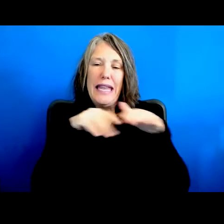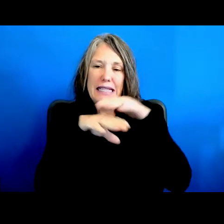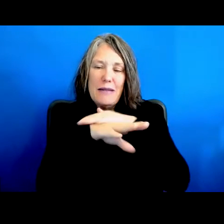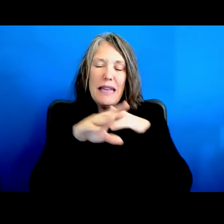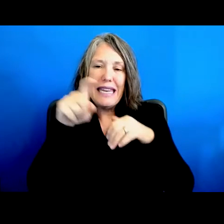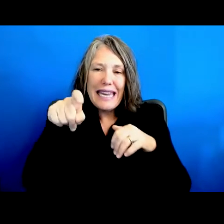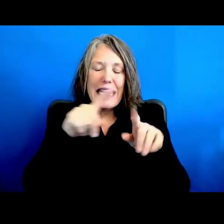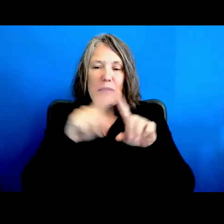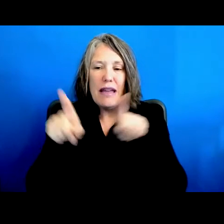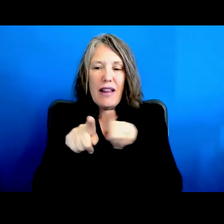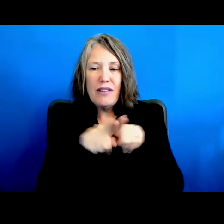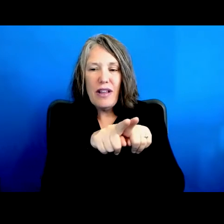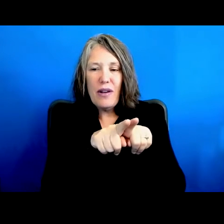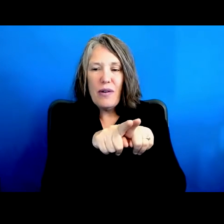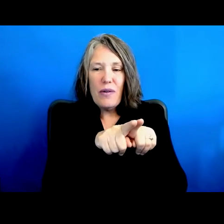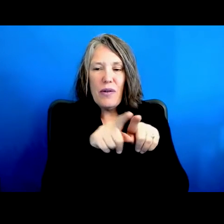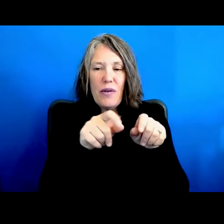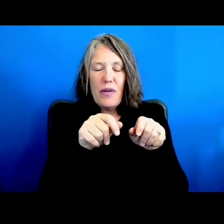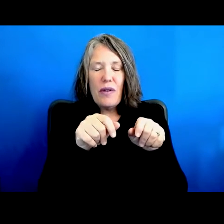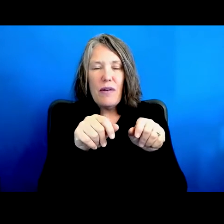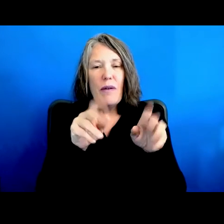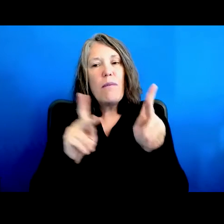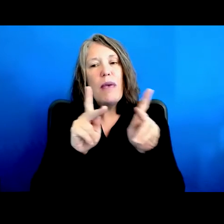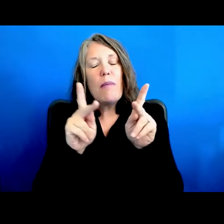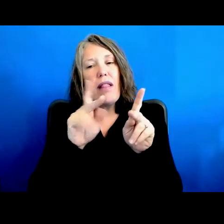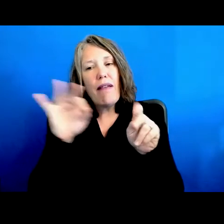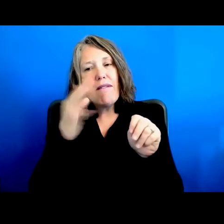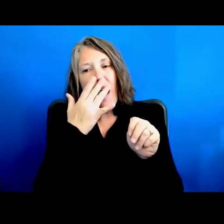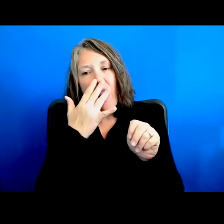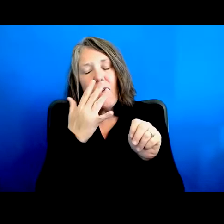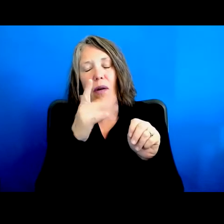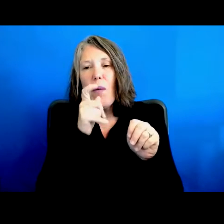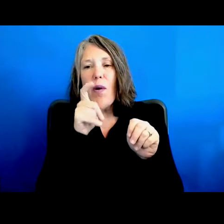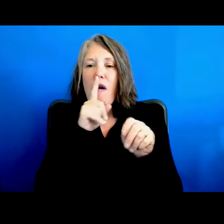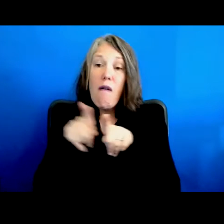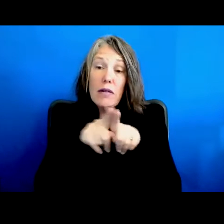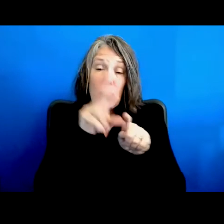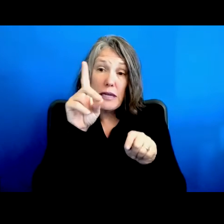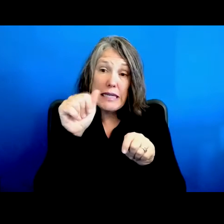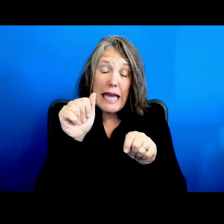needs, but also, disability for people of color who also are disabled,